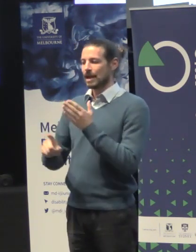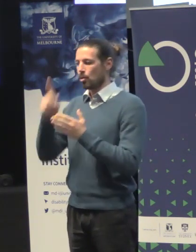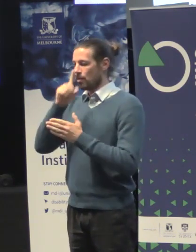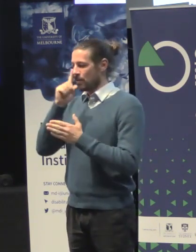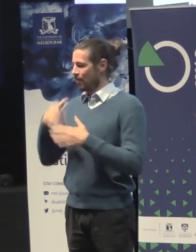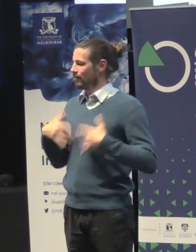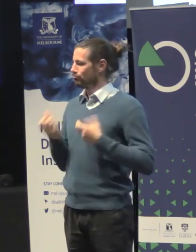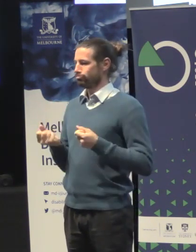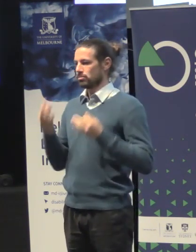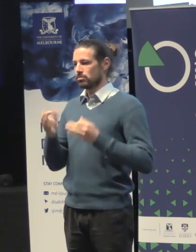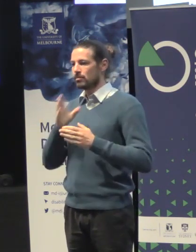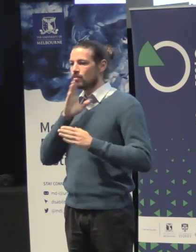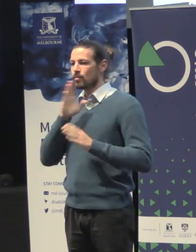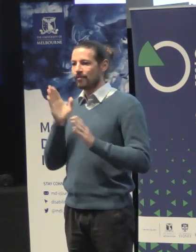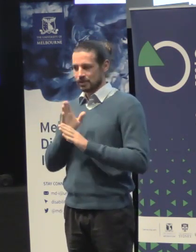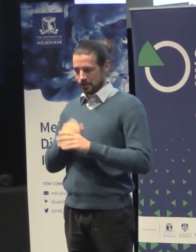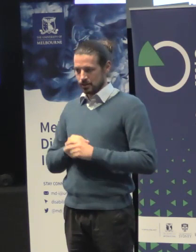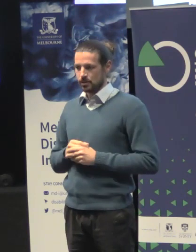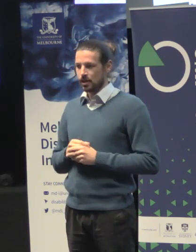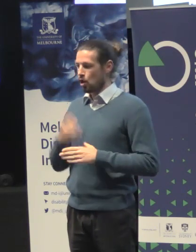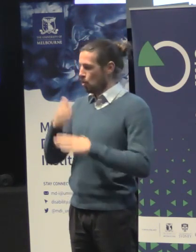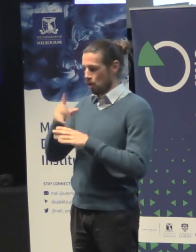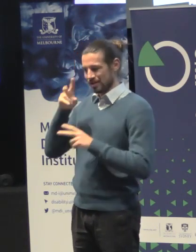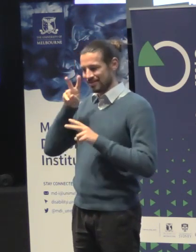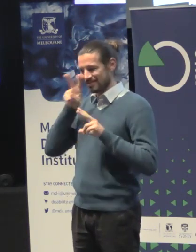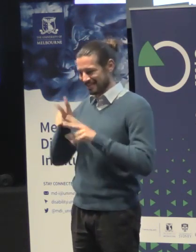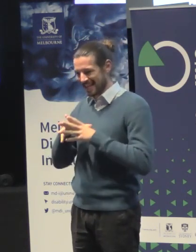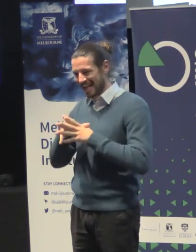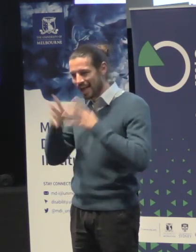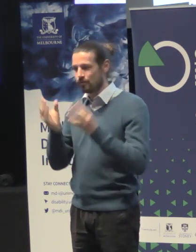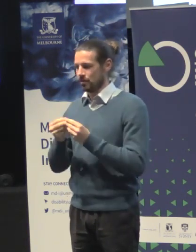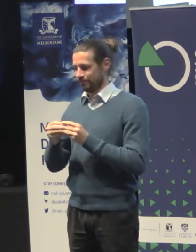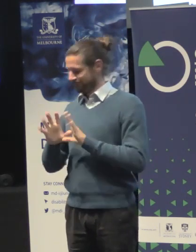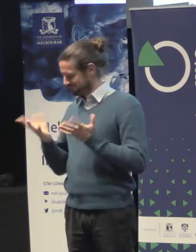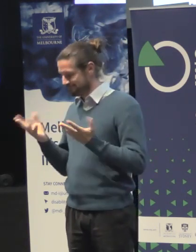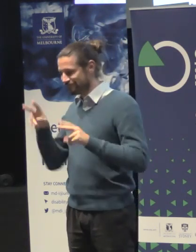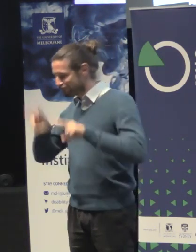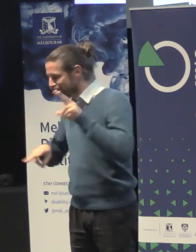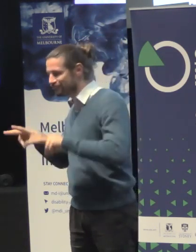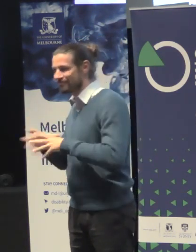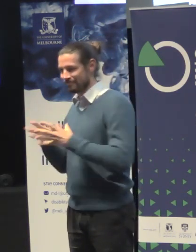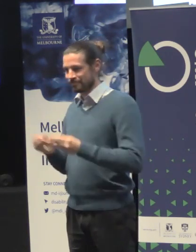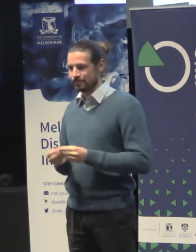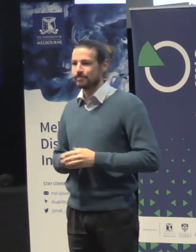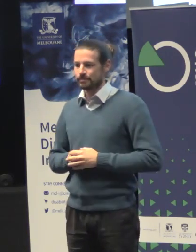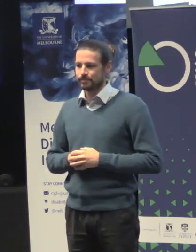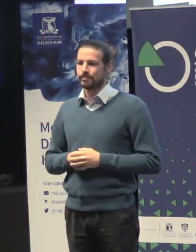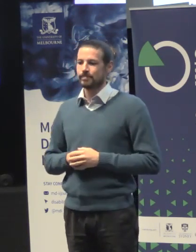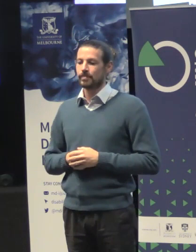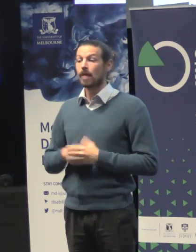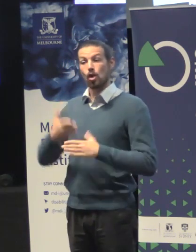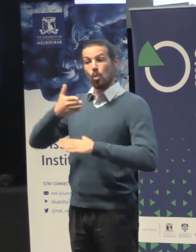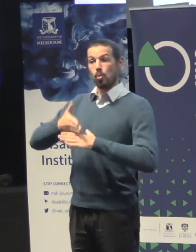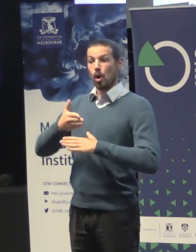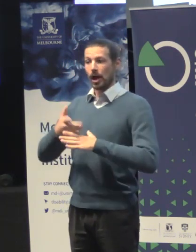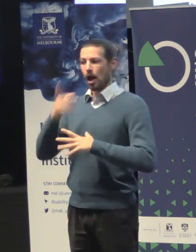privacy. The worker saw everything, or almost everything. But the worker was